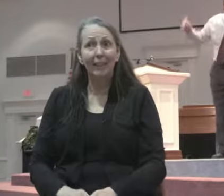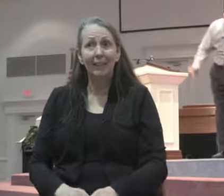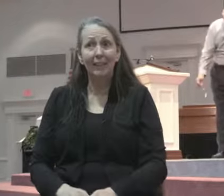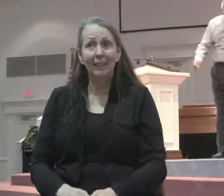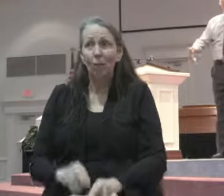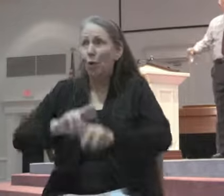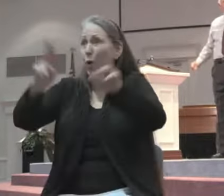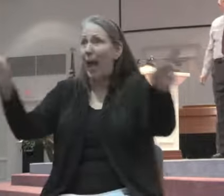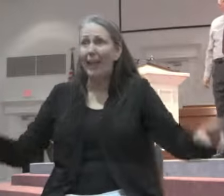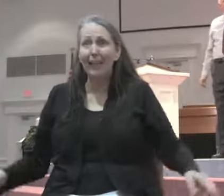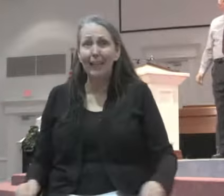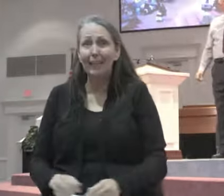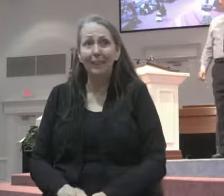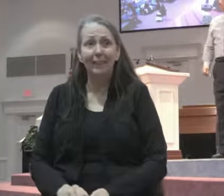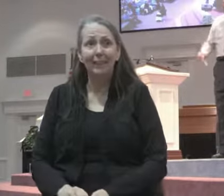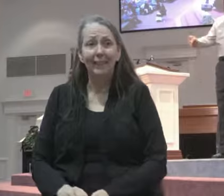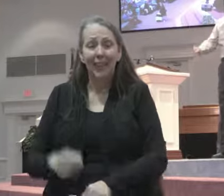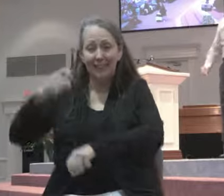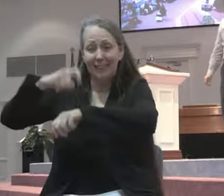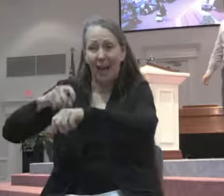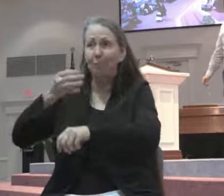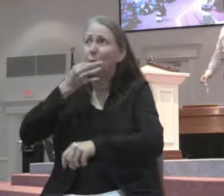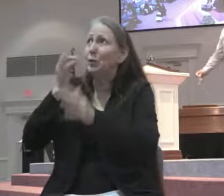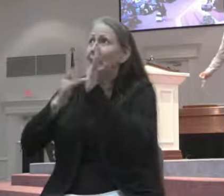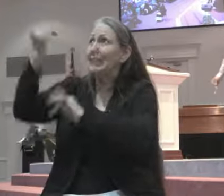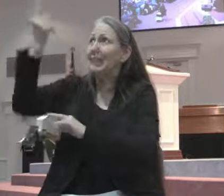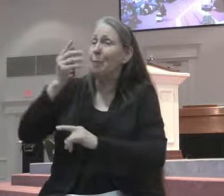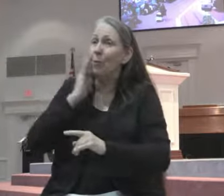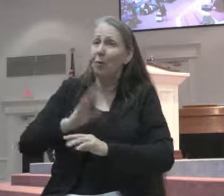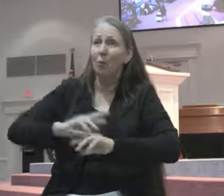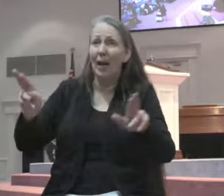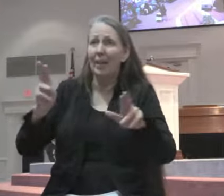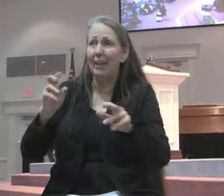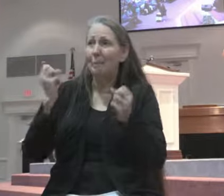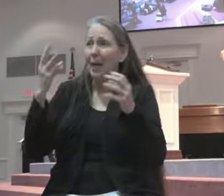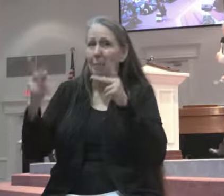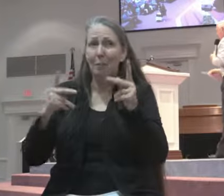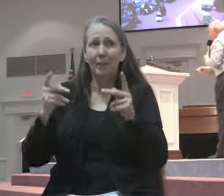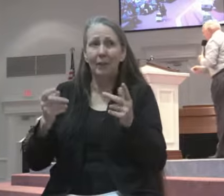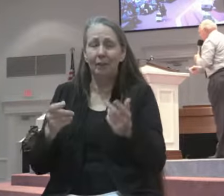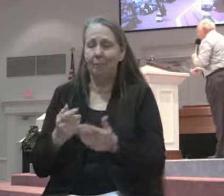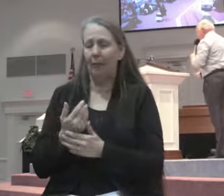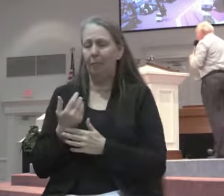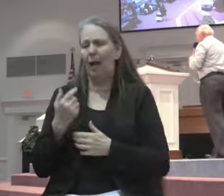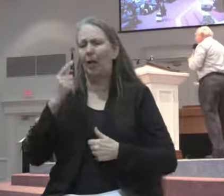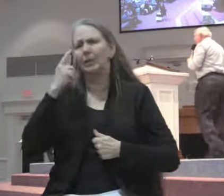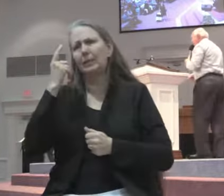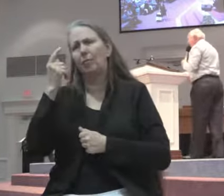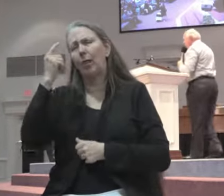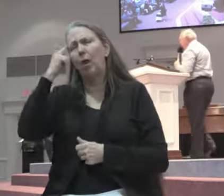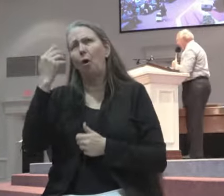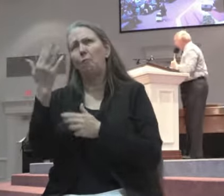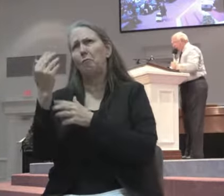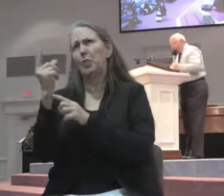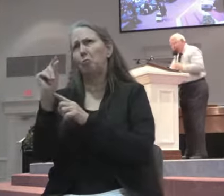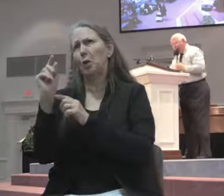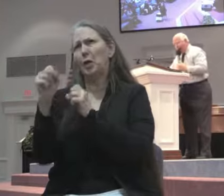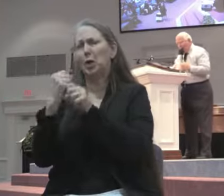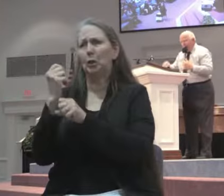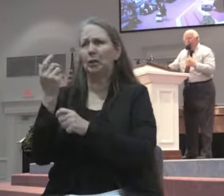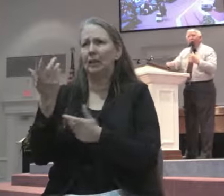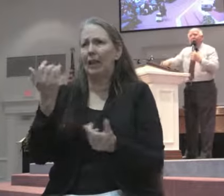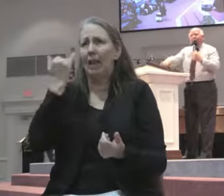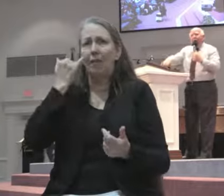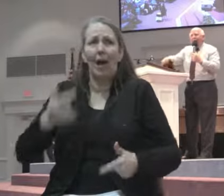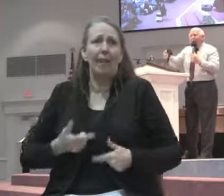We are there. Not something that I think is going to happen 15, 20 years from now, if I even